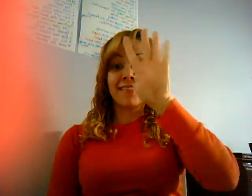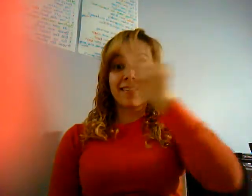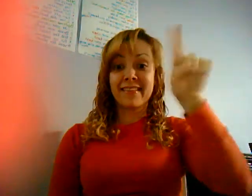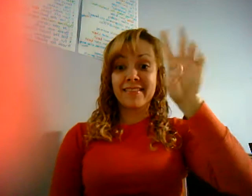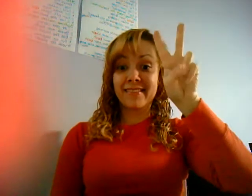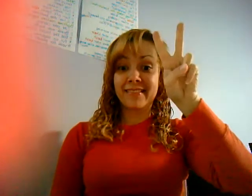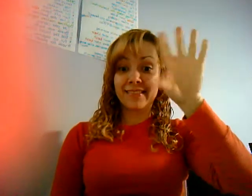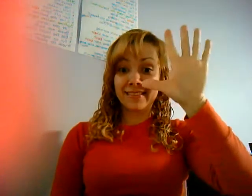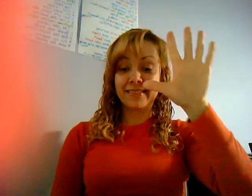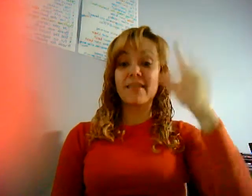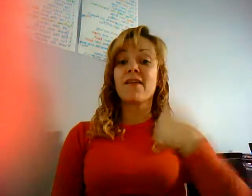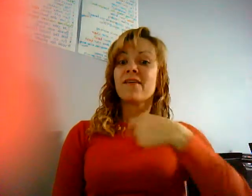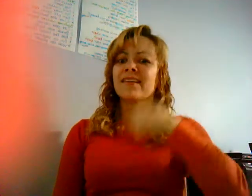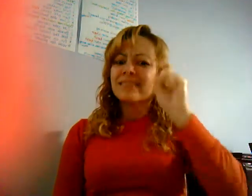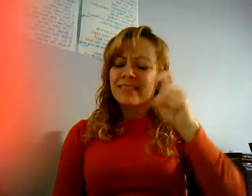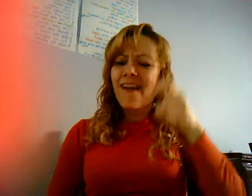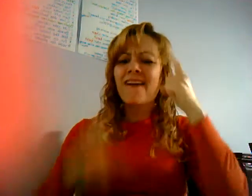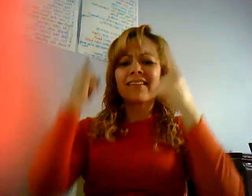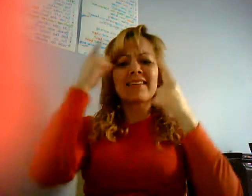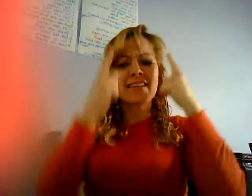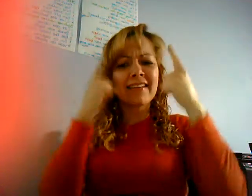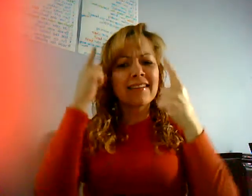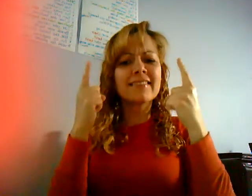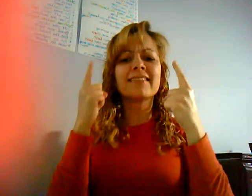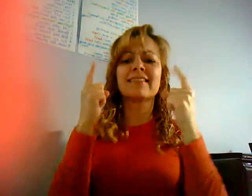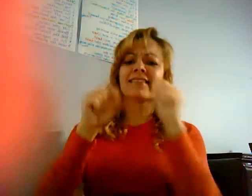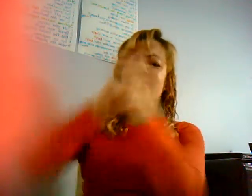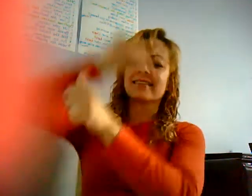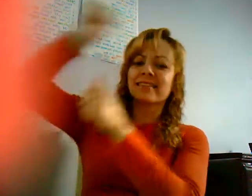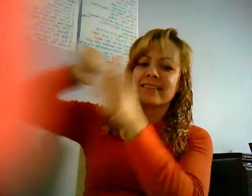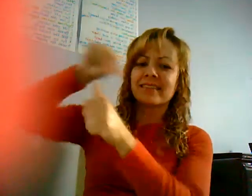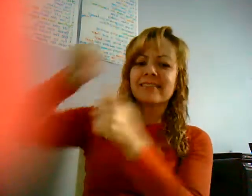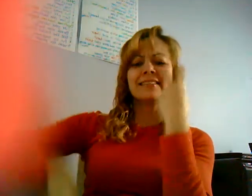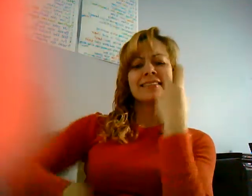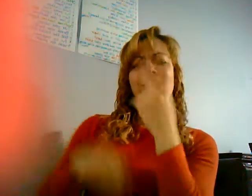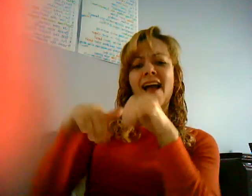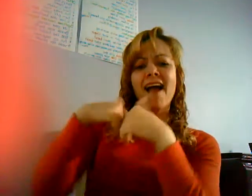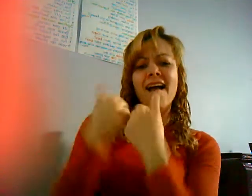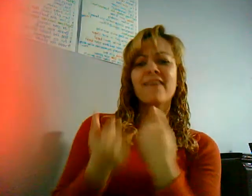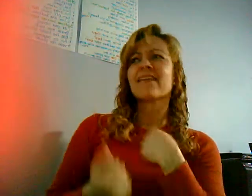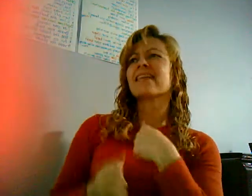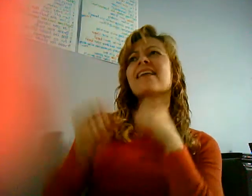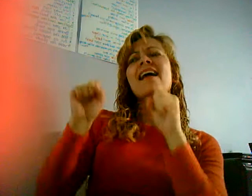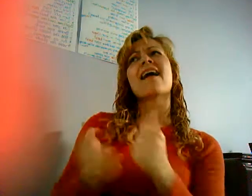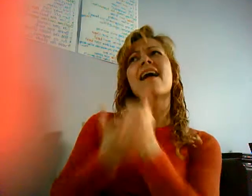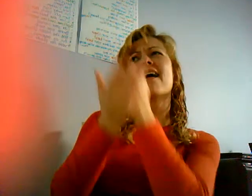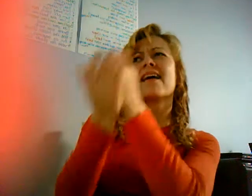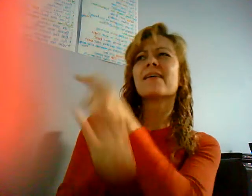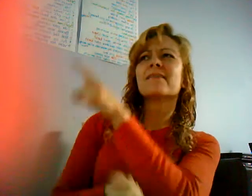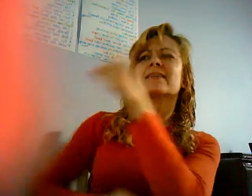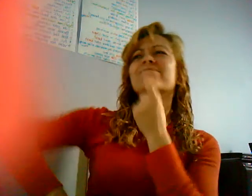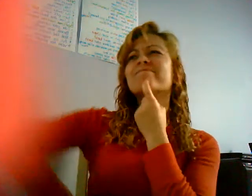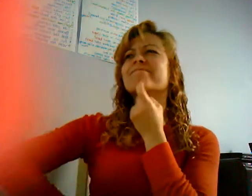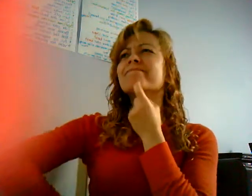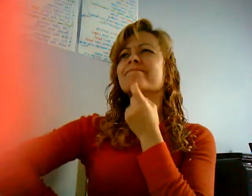verses 24 through 25. We need to consider each other and see how we can encourage one